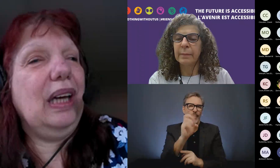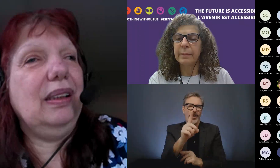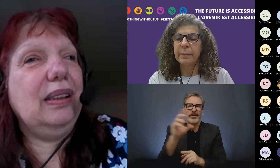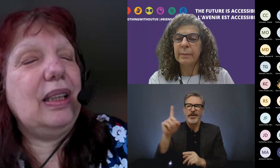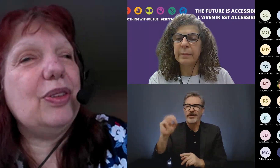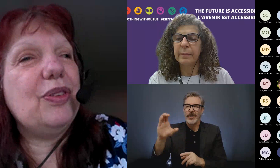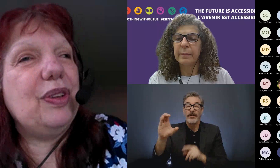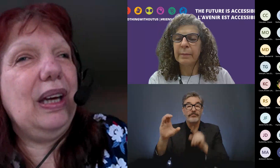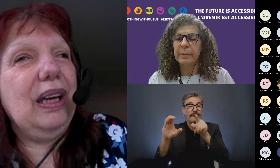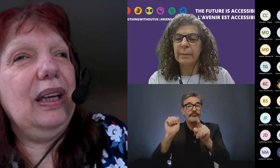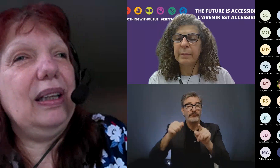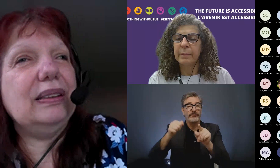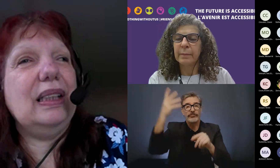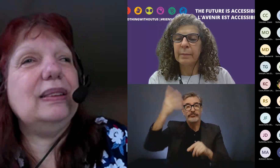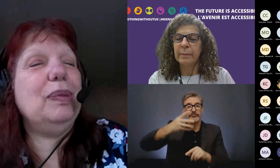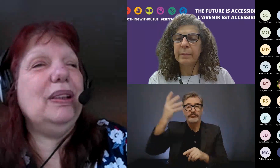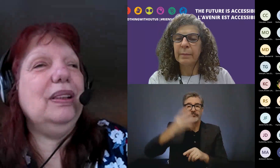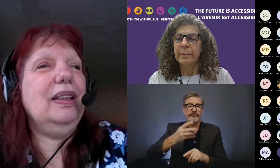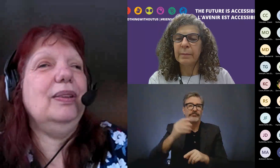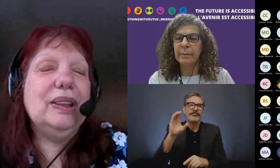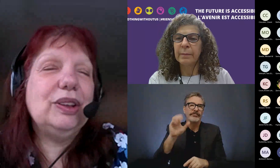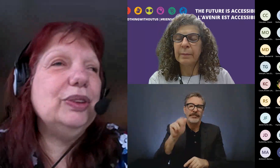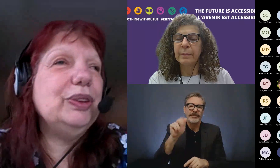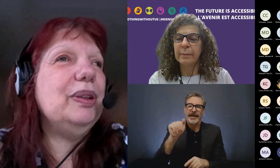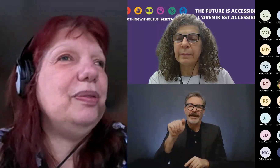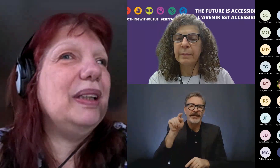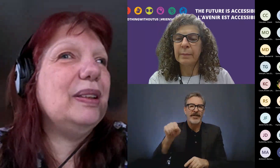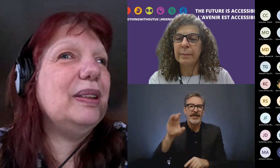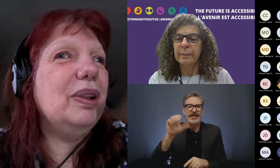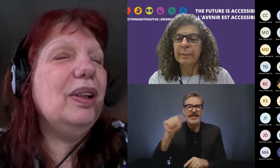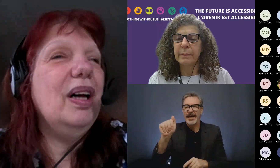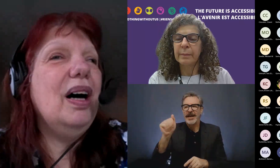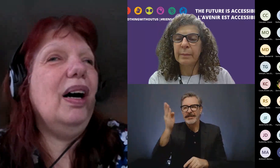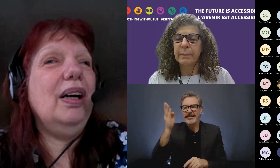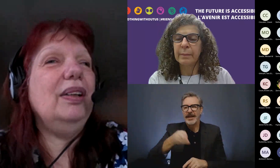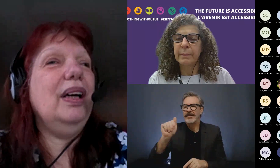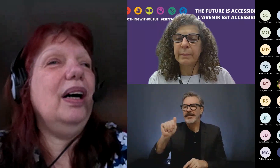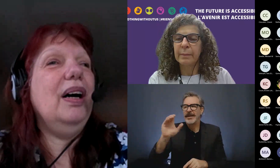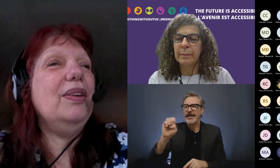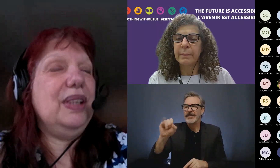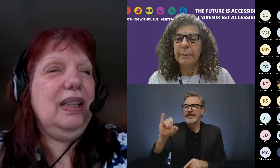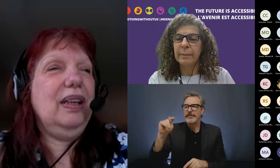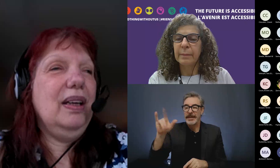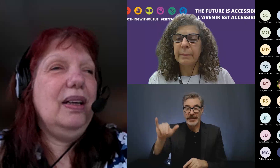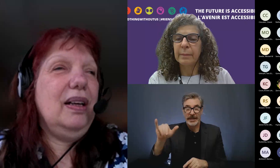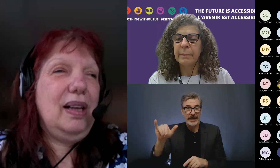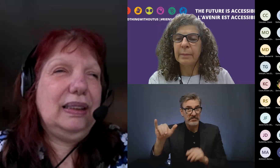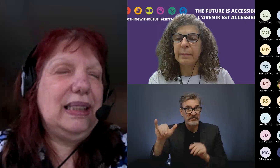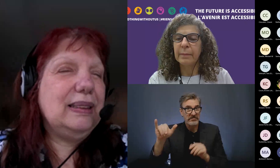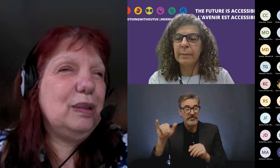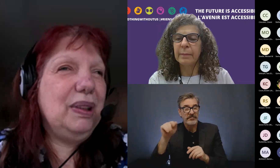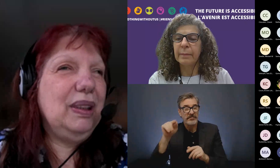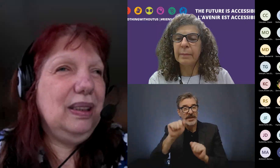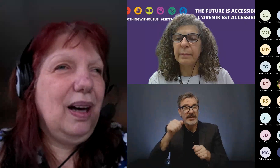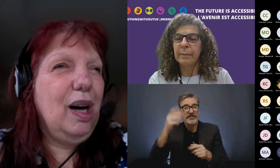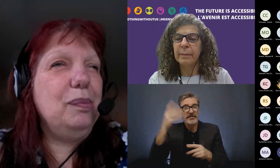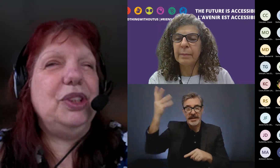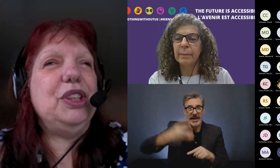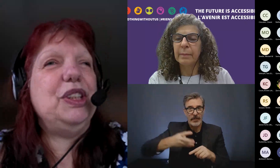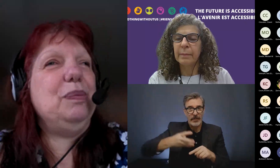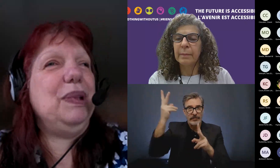on canada.ca accessibility, or it's also available on the